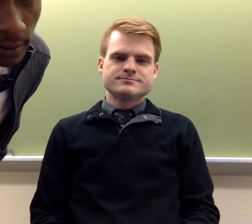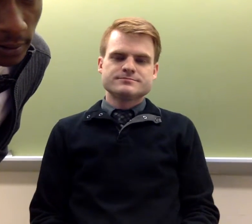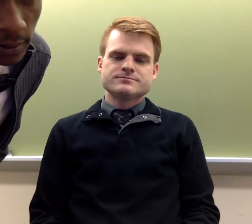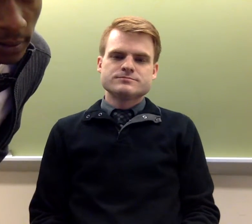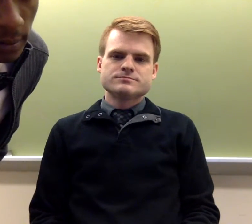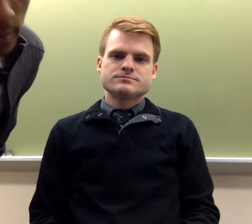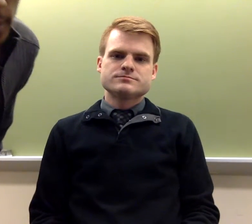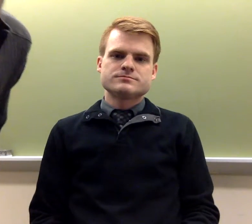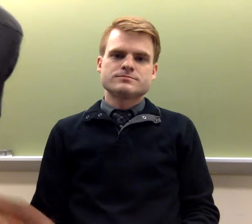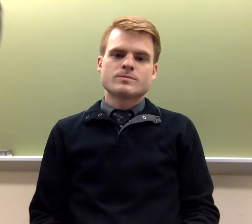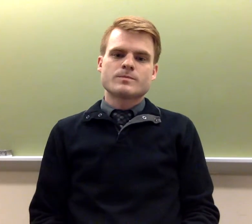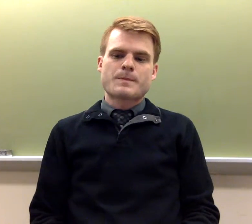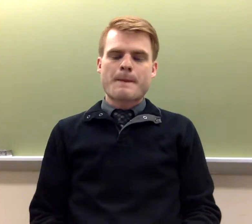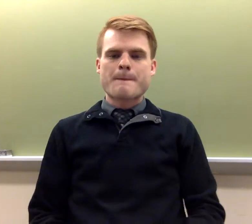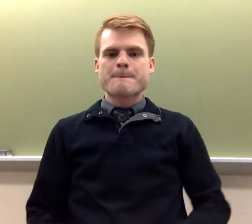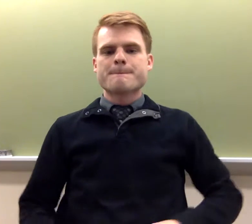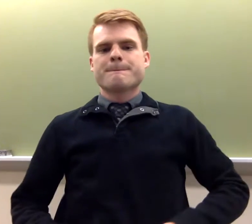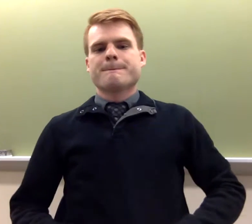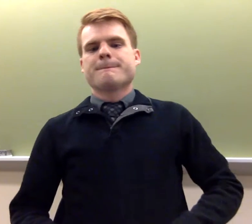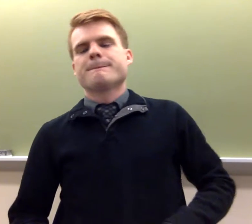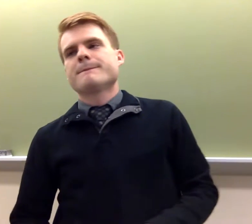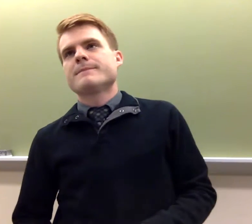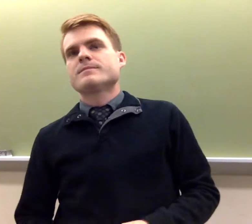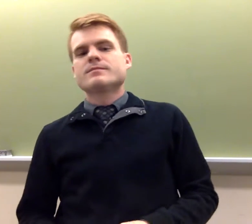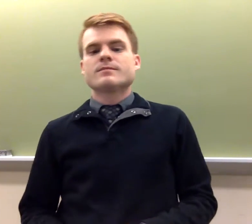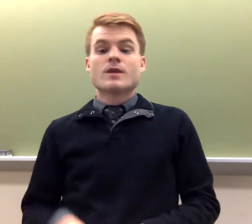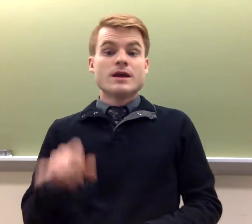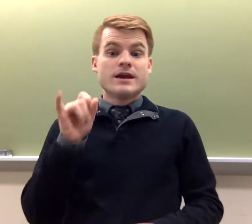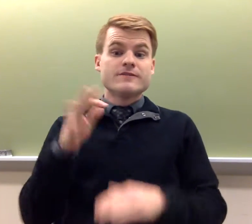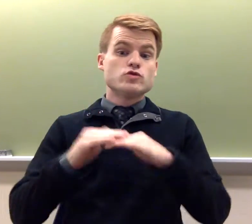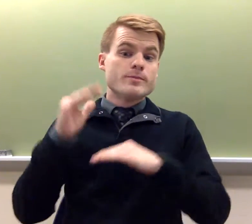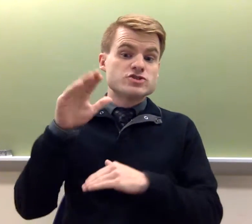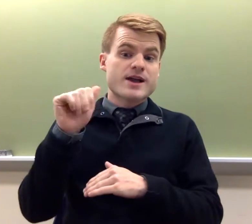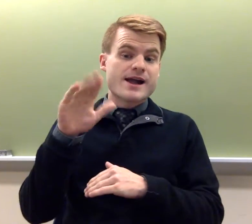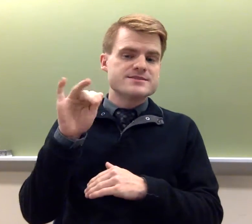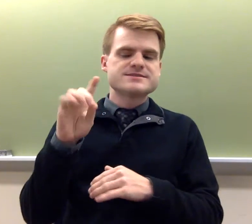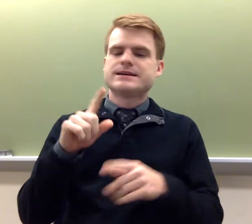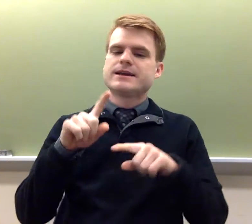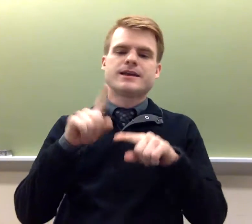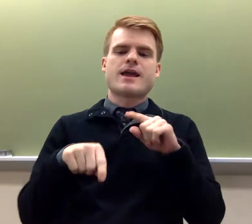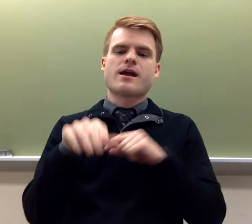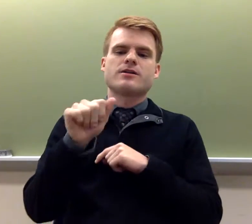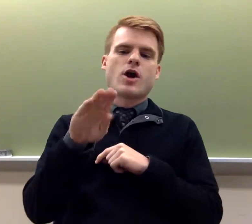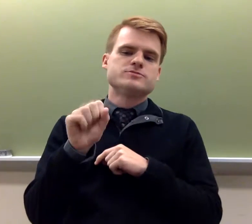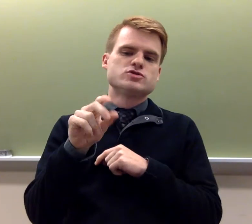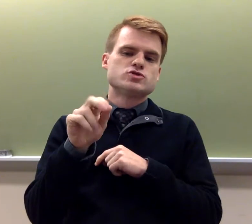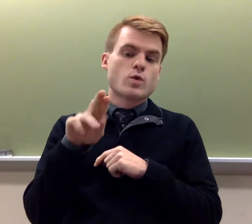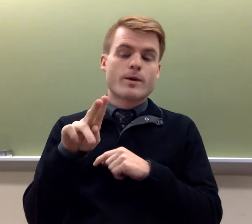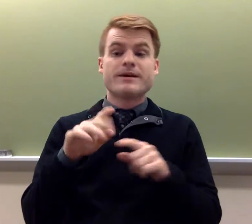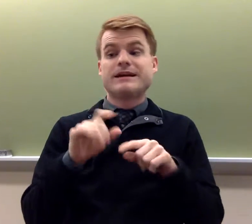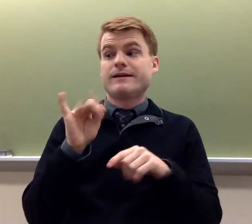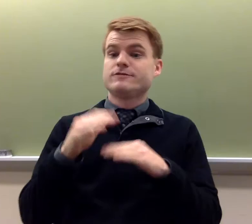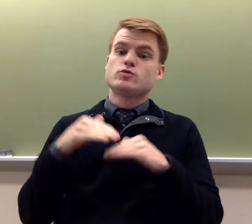that we're at both ends of the spectrum here. If you're too acid, you don't absorb them. But also, if you're too alkaline, you can't absorb them.